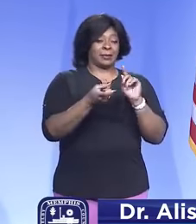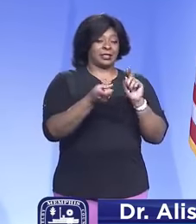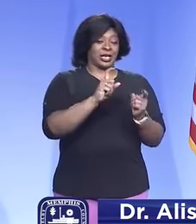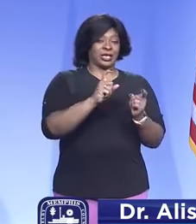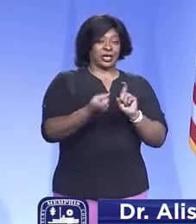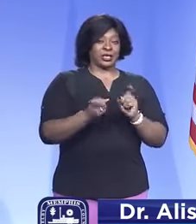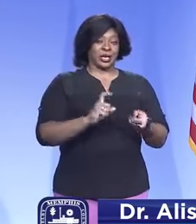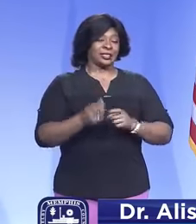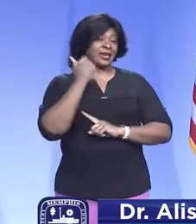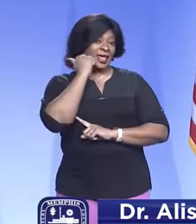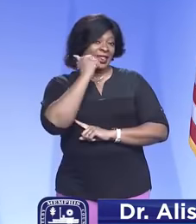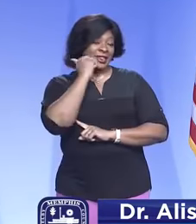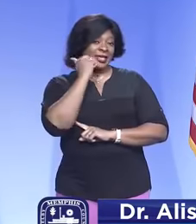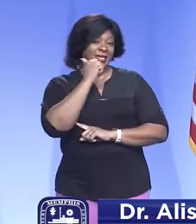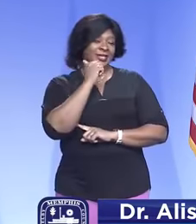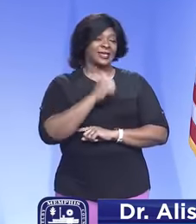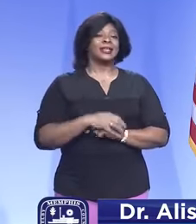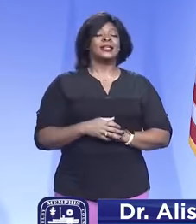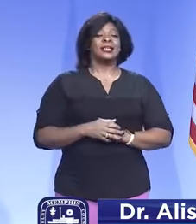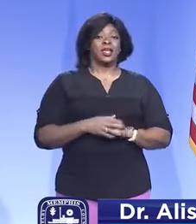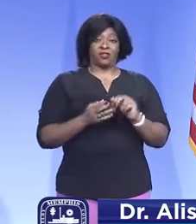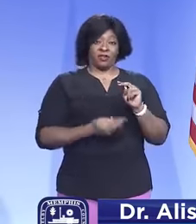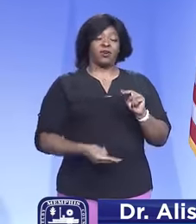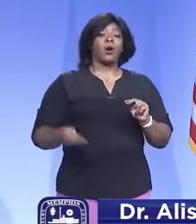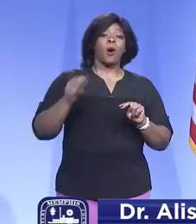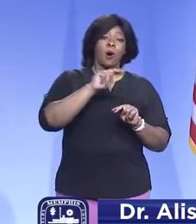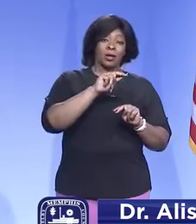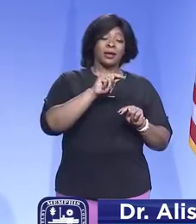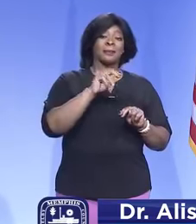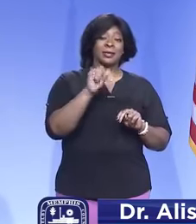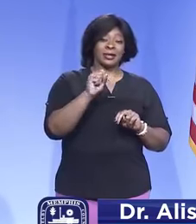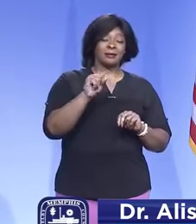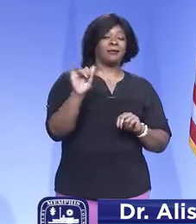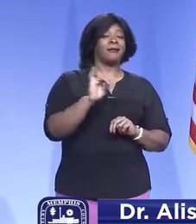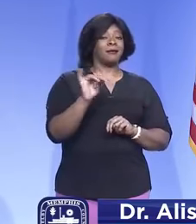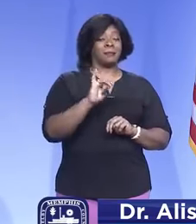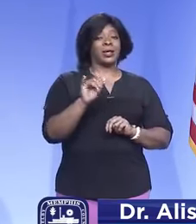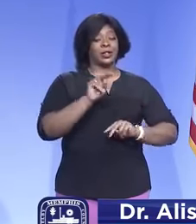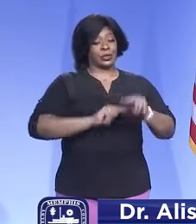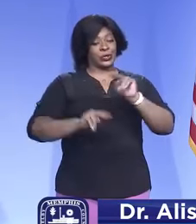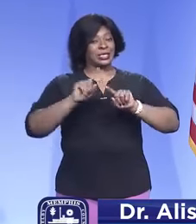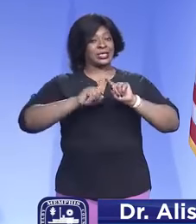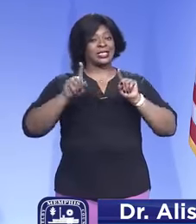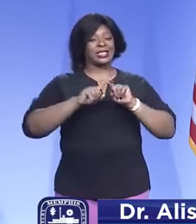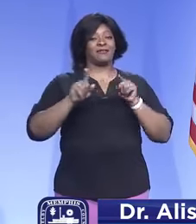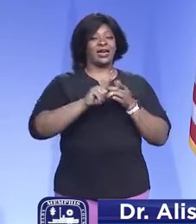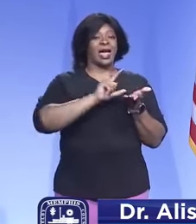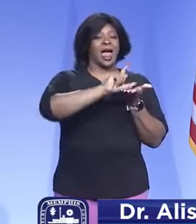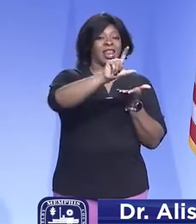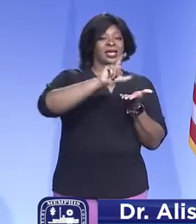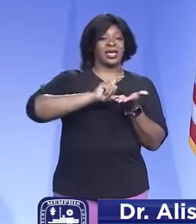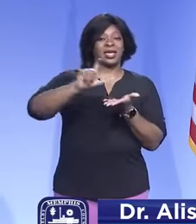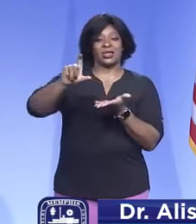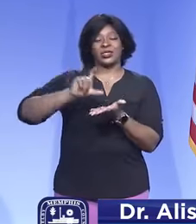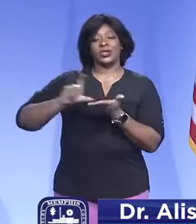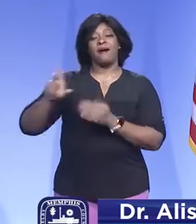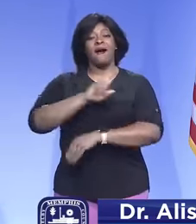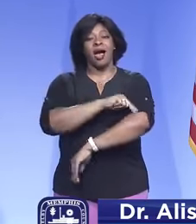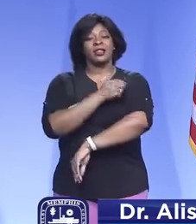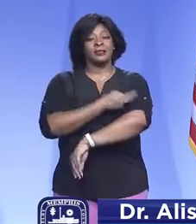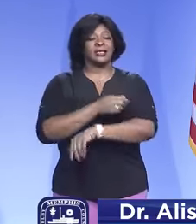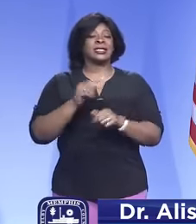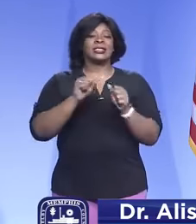every day. They have gone up, but they also look at different allocation to different hospital